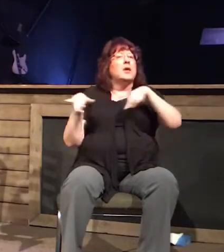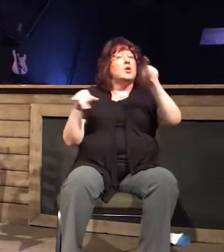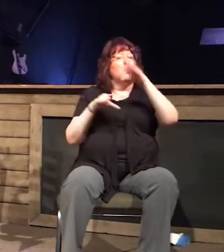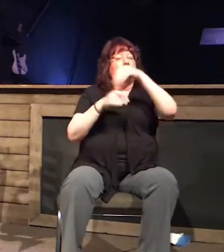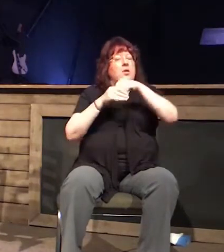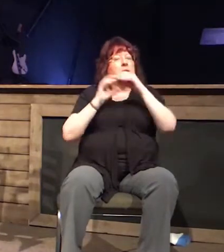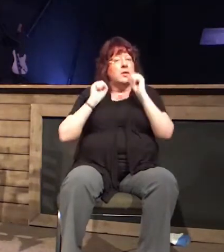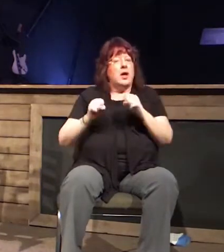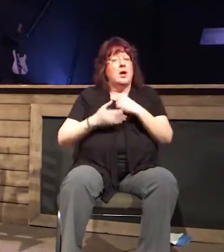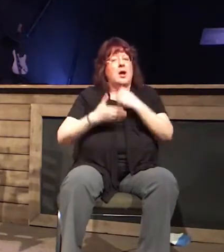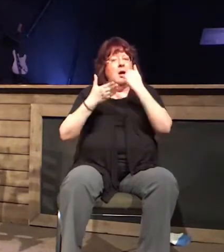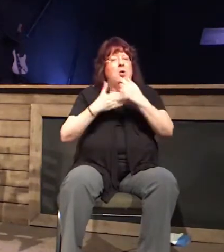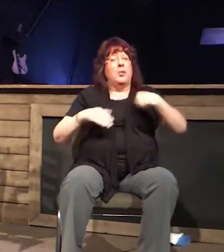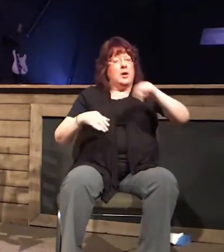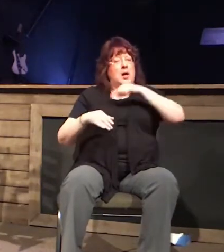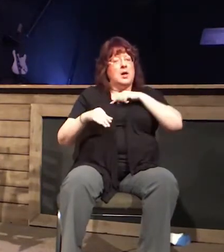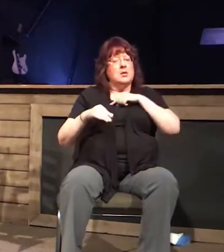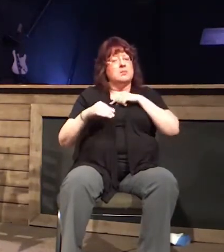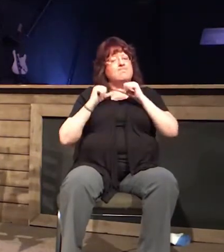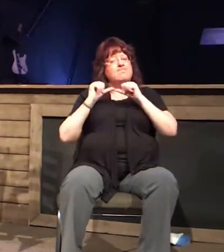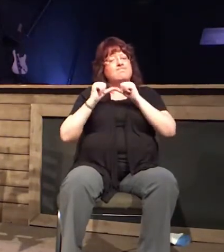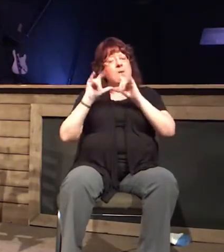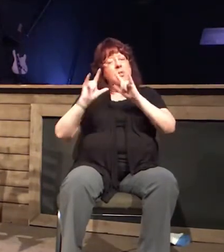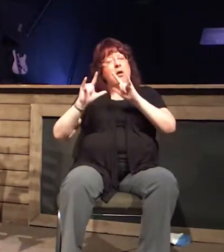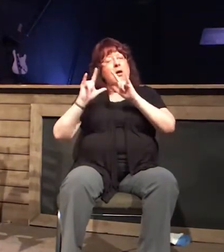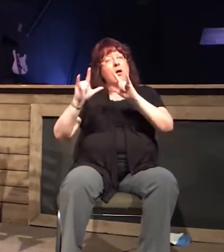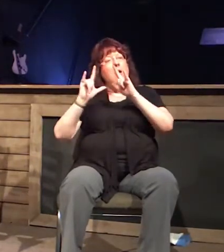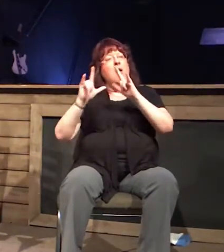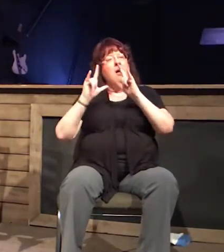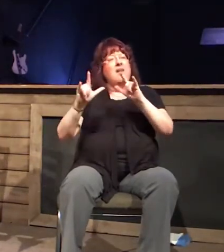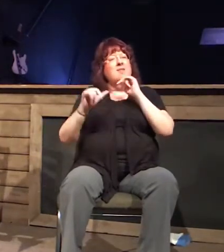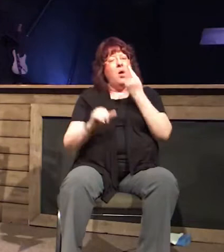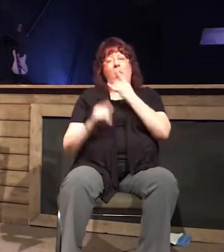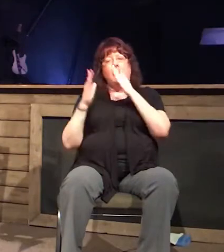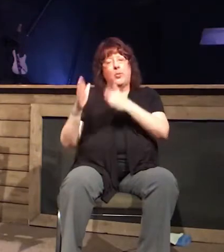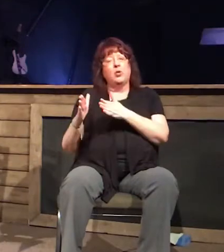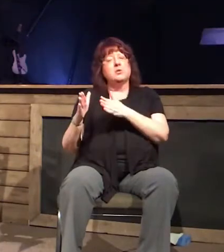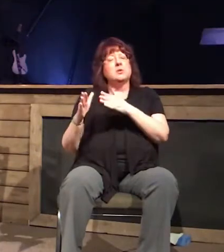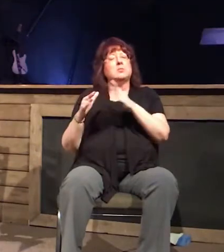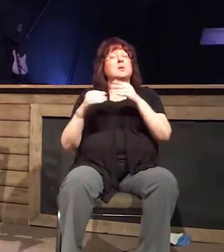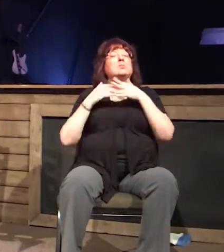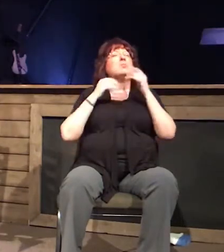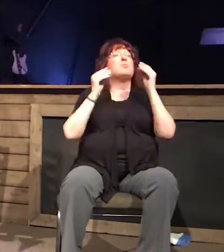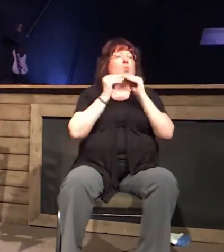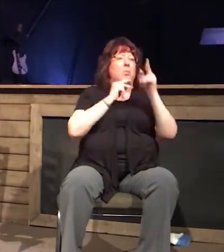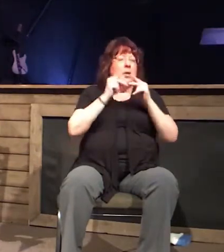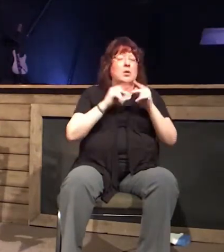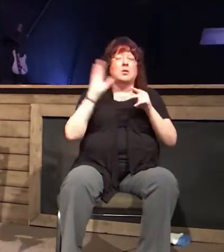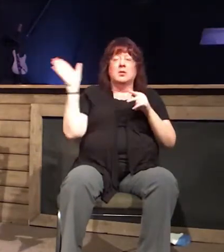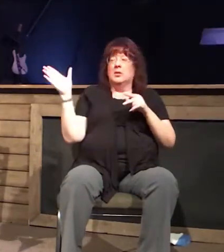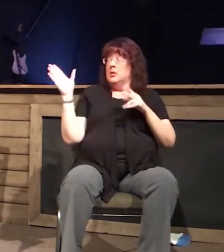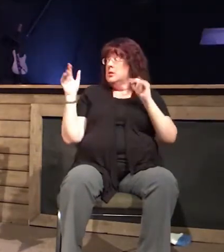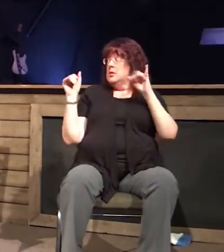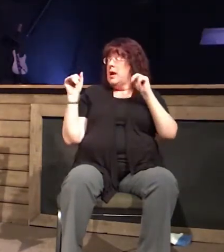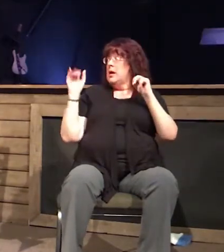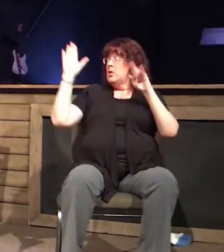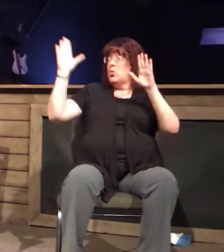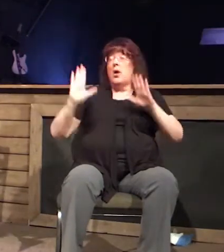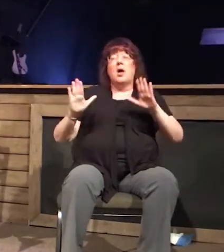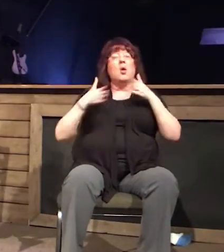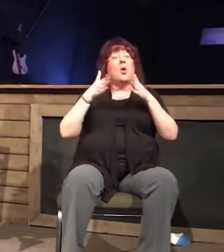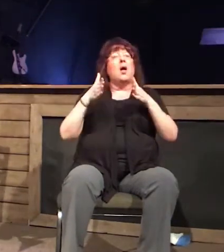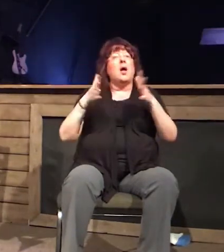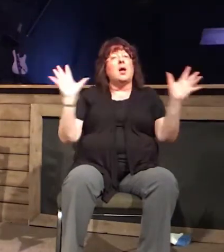can get engaged in helping us be consistent love through more than just one person over time. Dan, one of the great ways that we